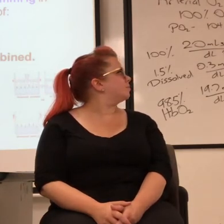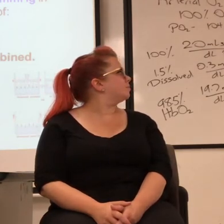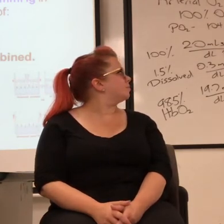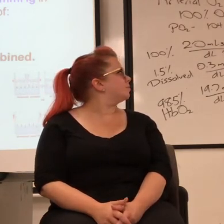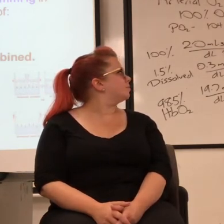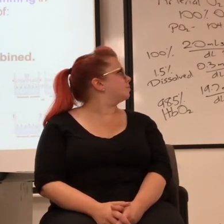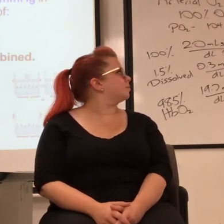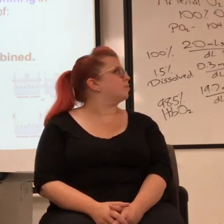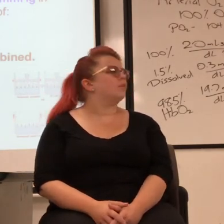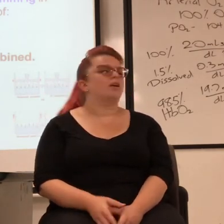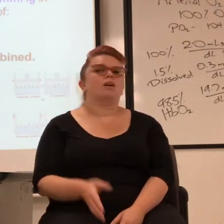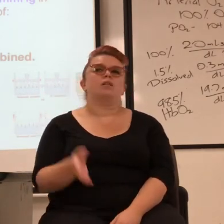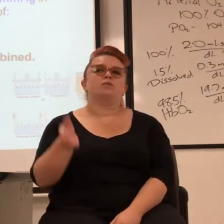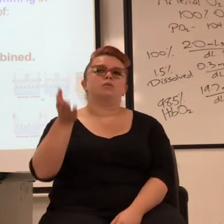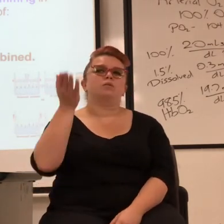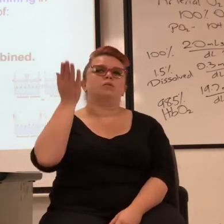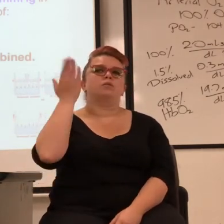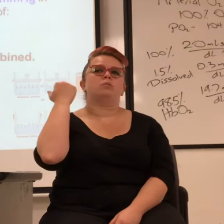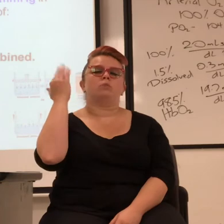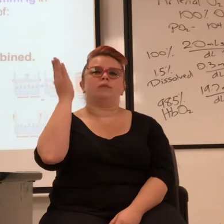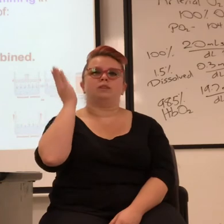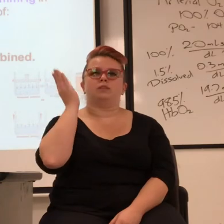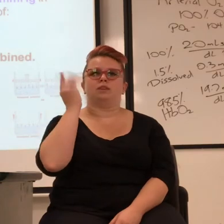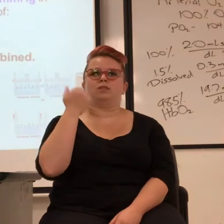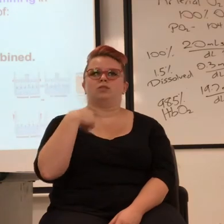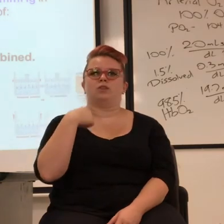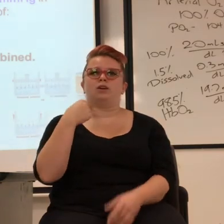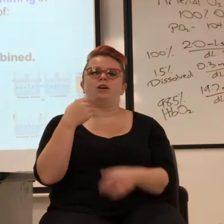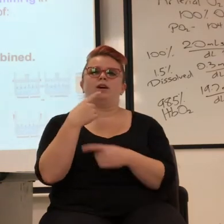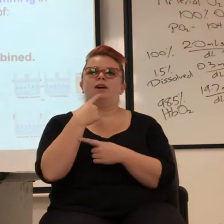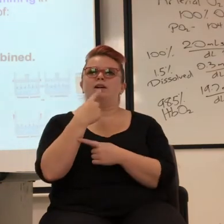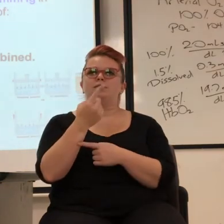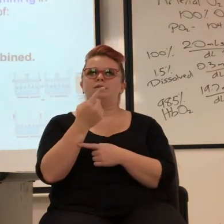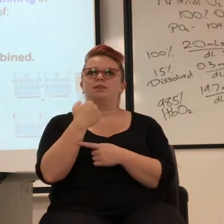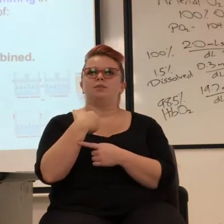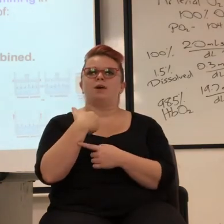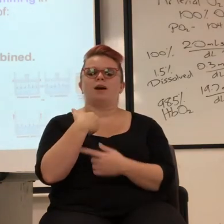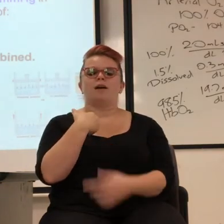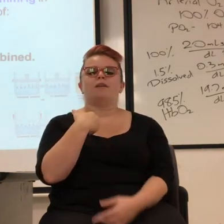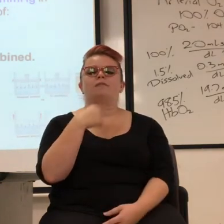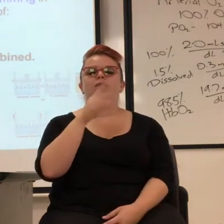in a previous lecture I stated that you have